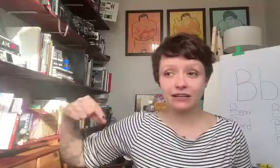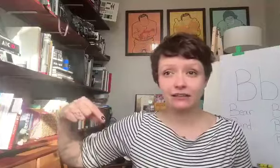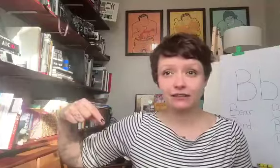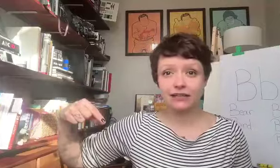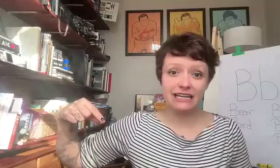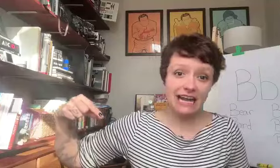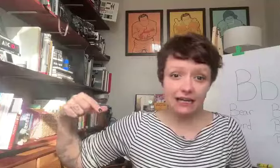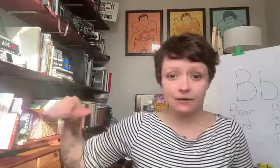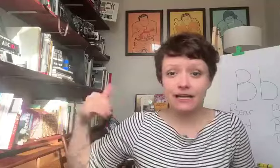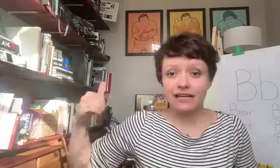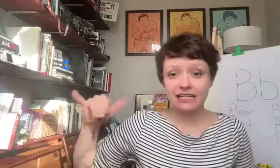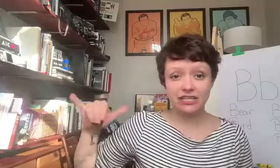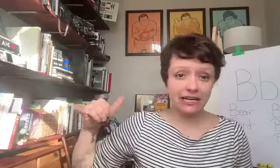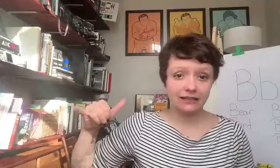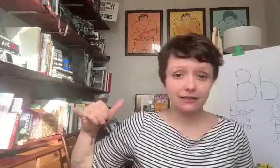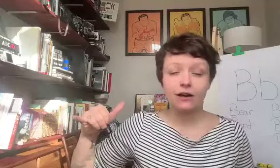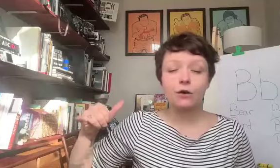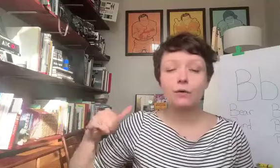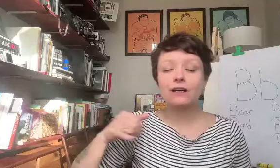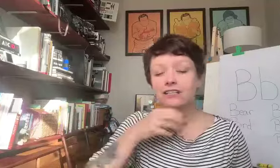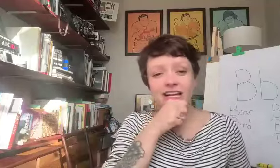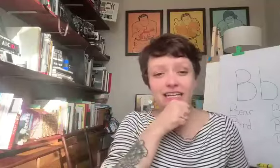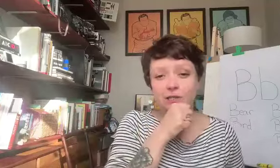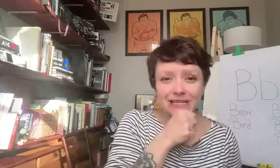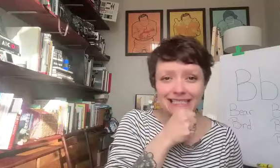it. Yellow, you shake it. Orange, you squeeze it.